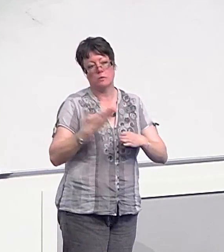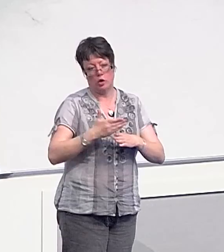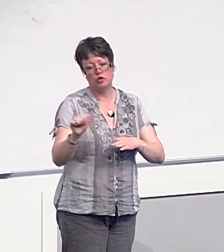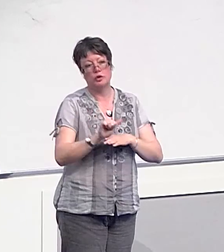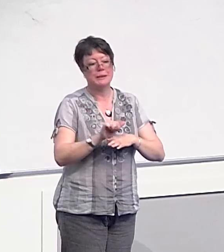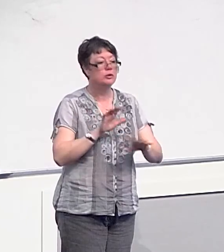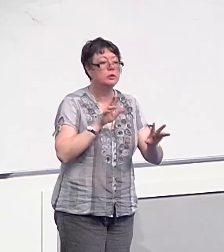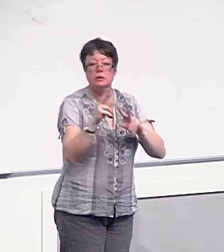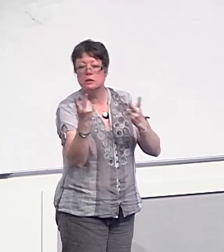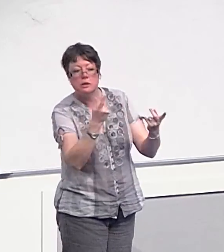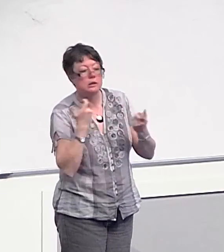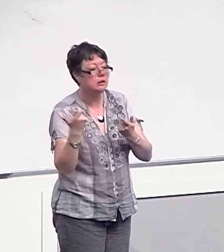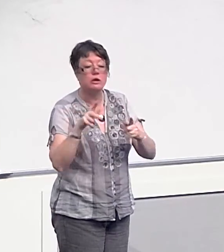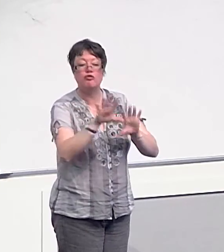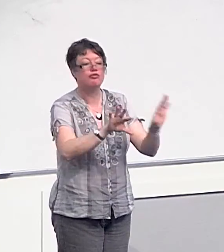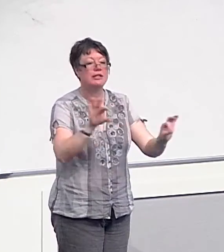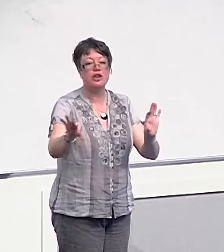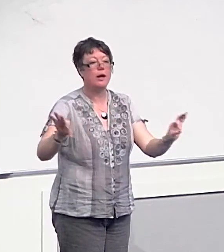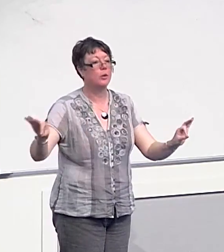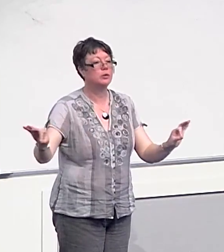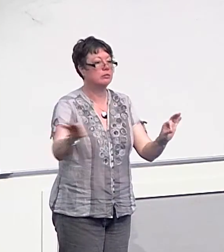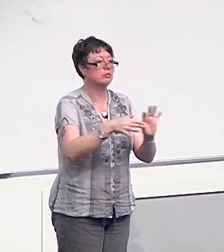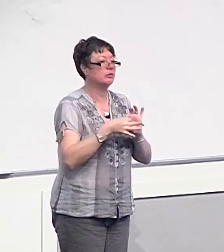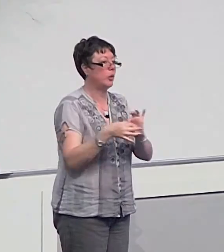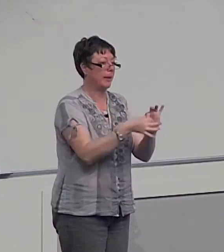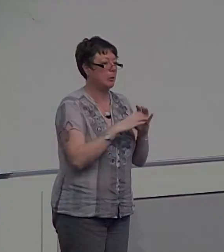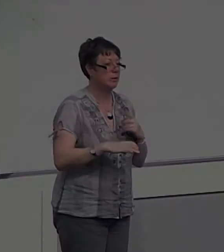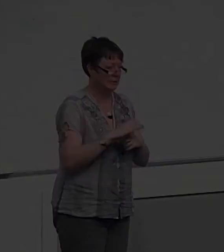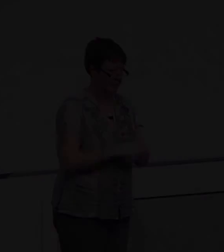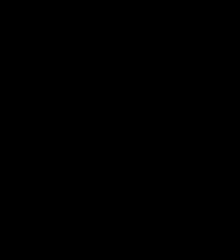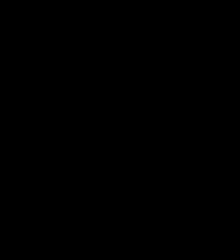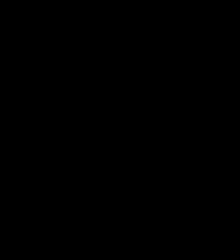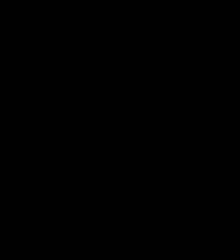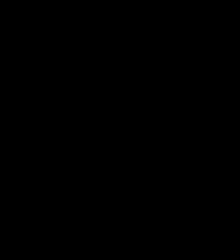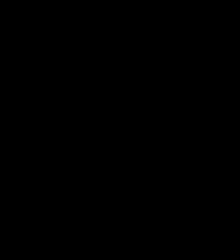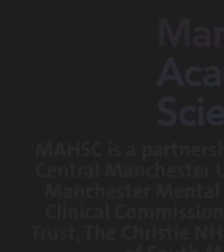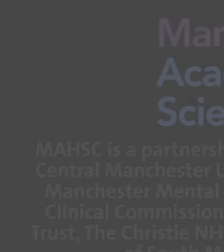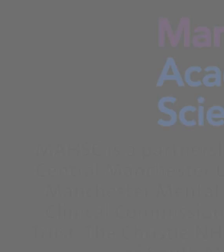that type of activity. Absolutely brilliant stuff. Thank you to our final domain.